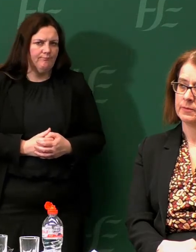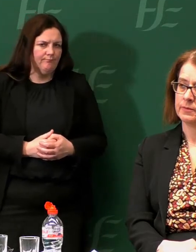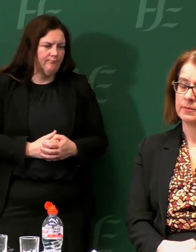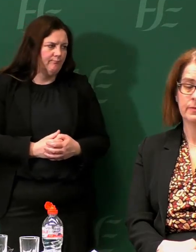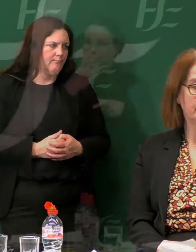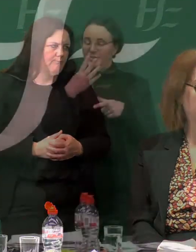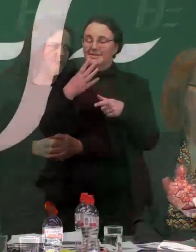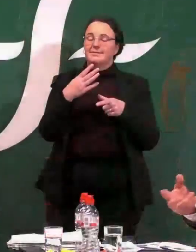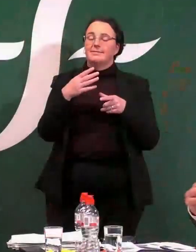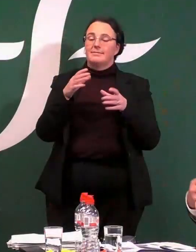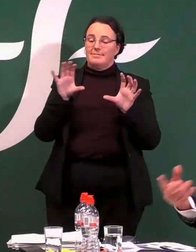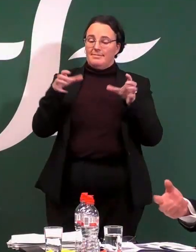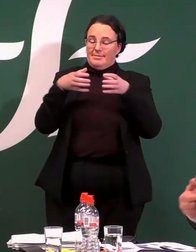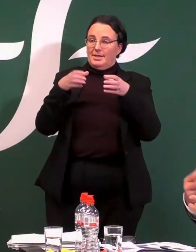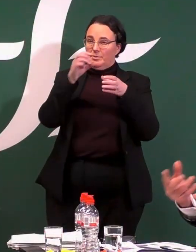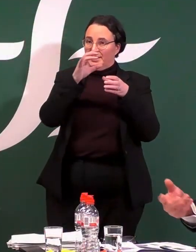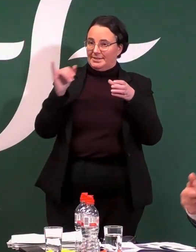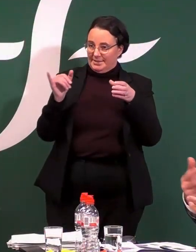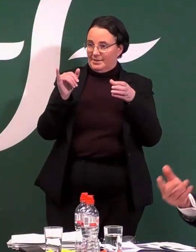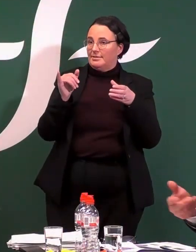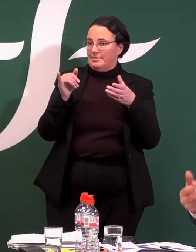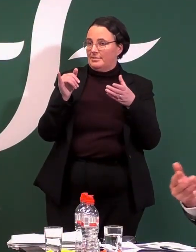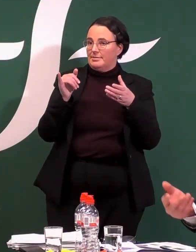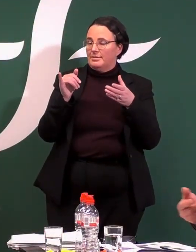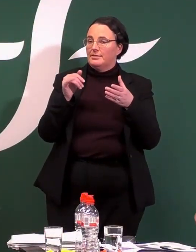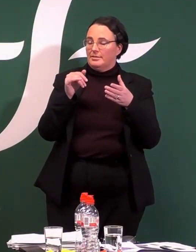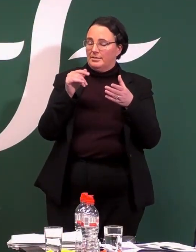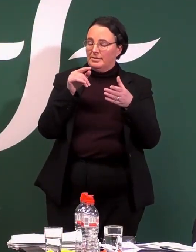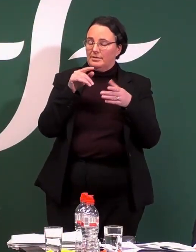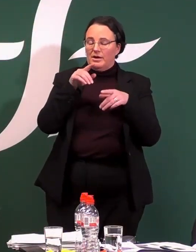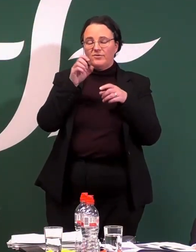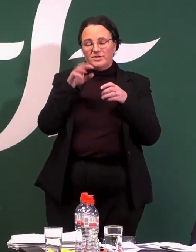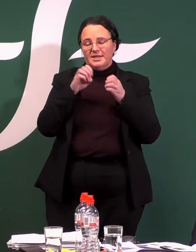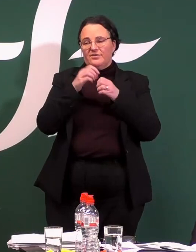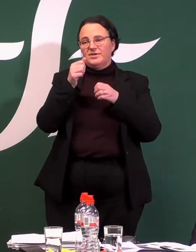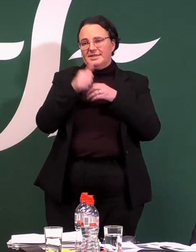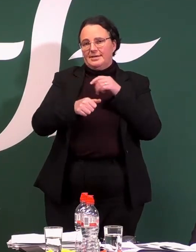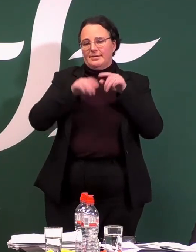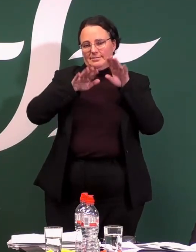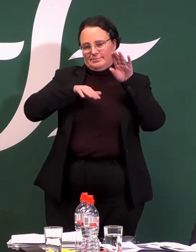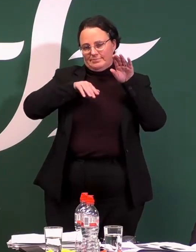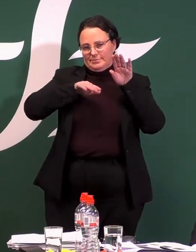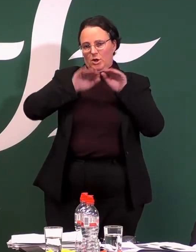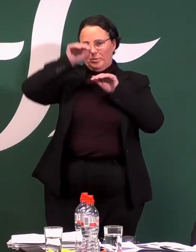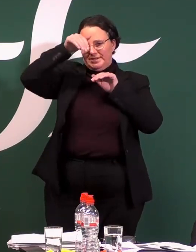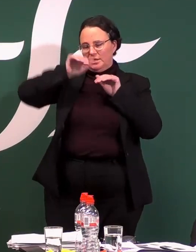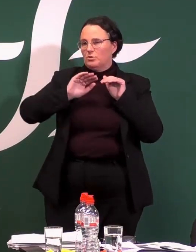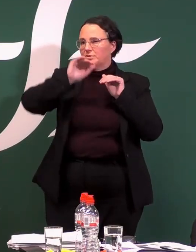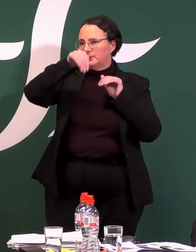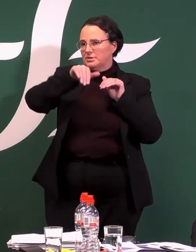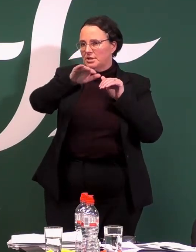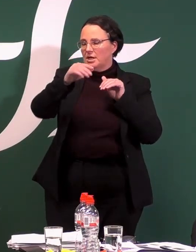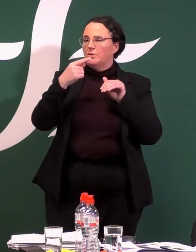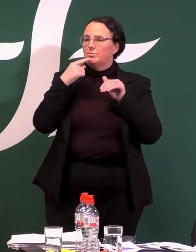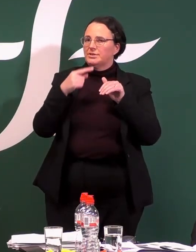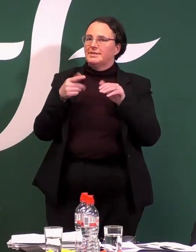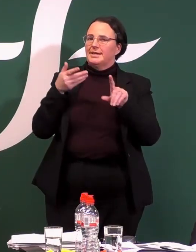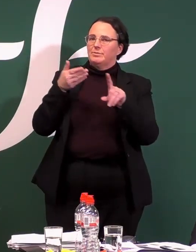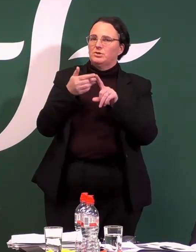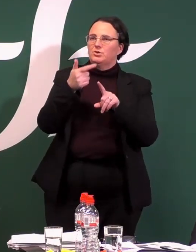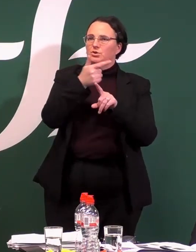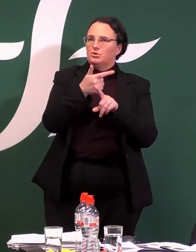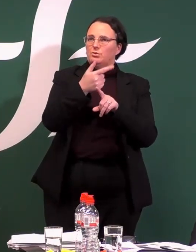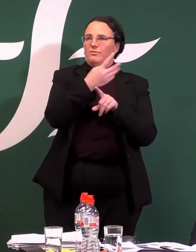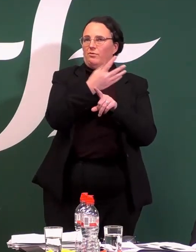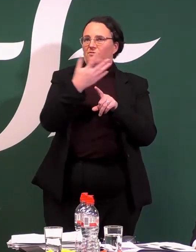is the capacity that's available. Like the actual what's going through week can vary, obviously, every day, depending on the way that's happening, is to be up to 245 by the